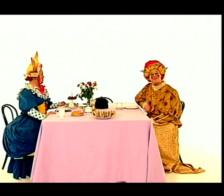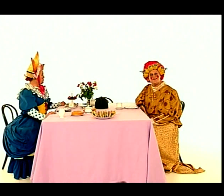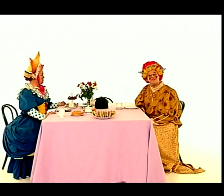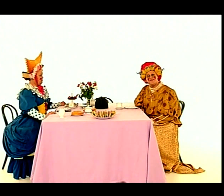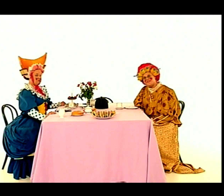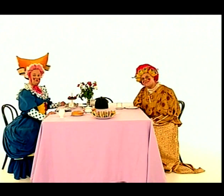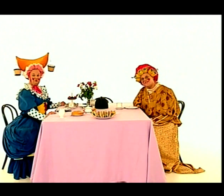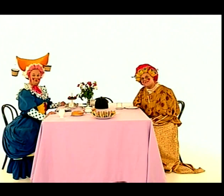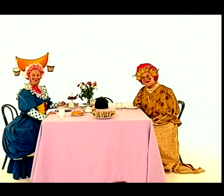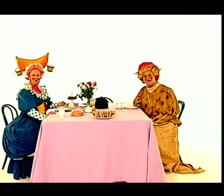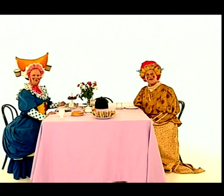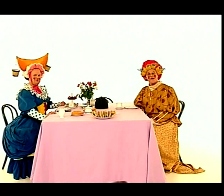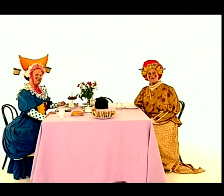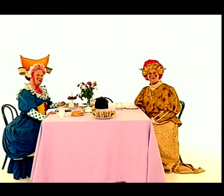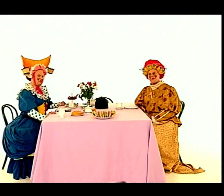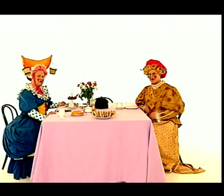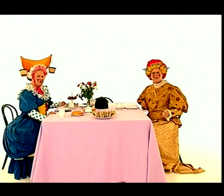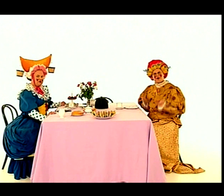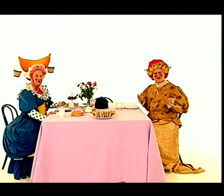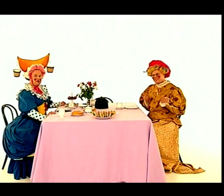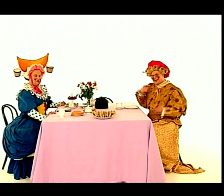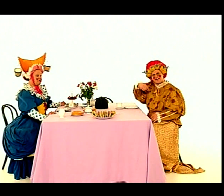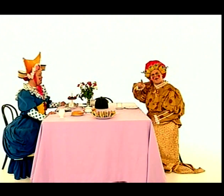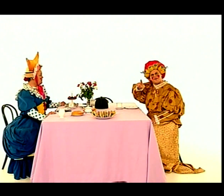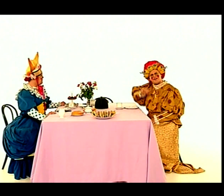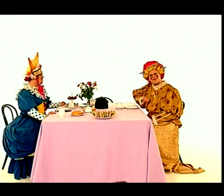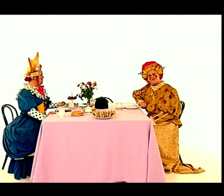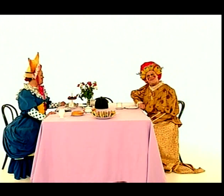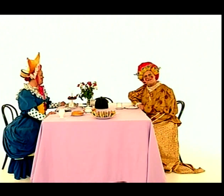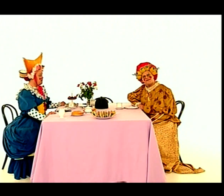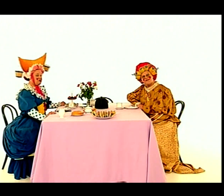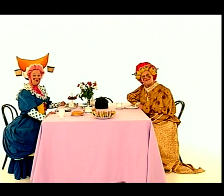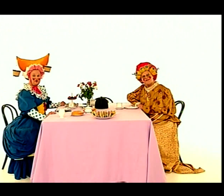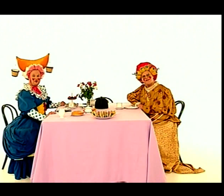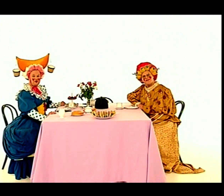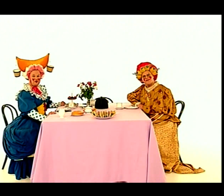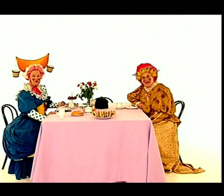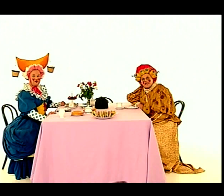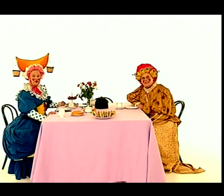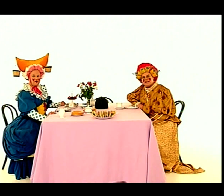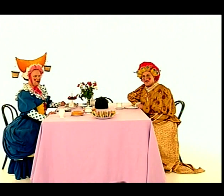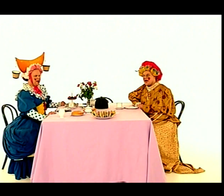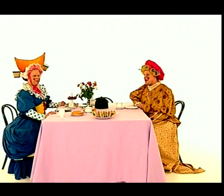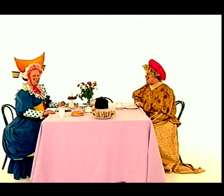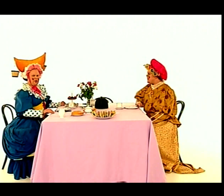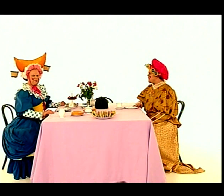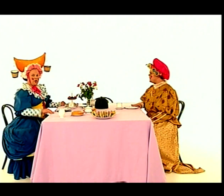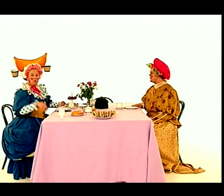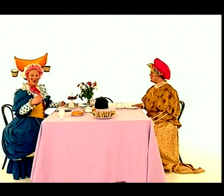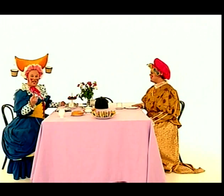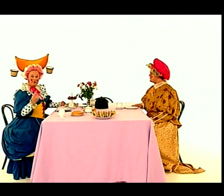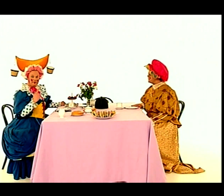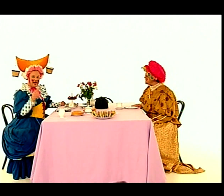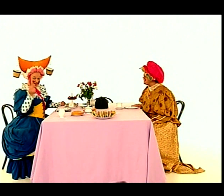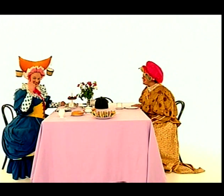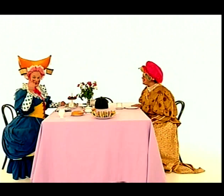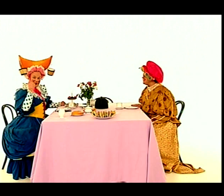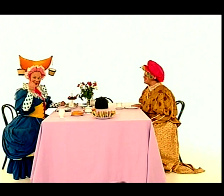Yes, gone out. Oh, where's he gone? He's gone to buy some biscuits. Well, will he be back soon?